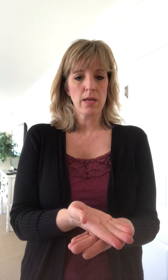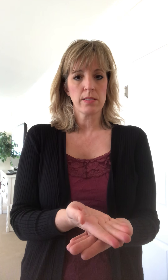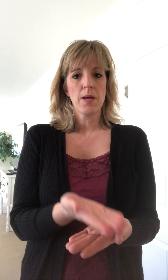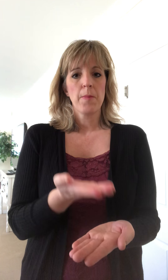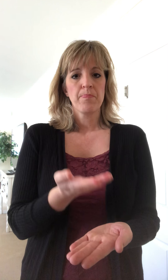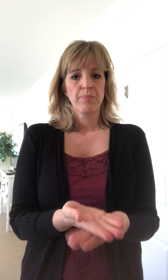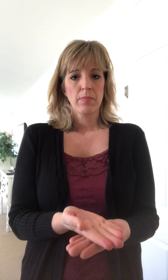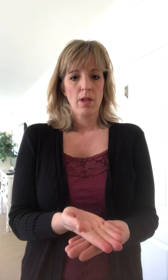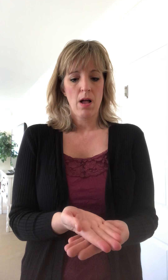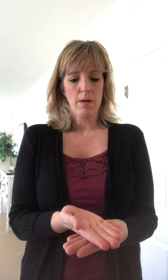hand